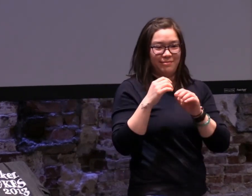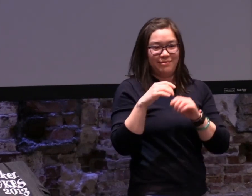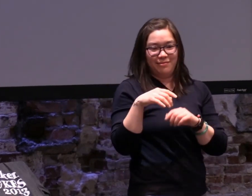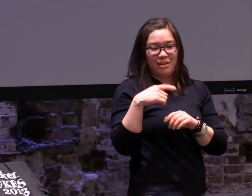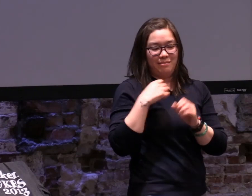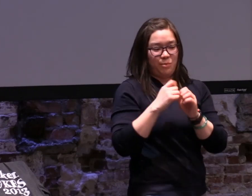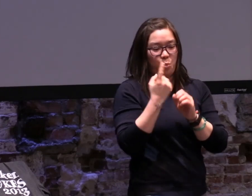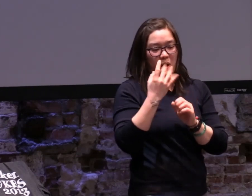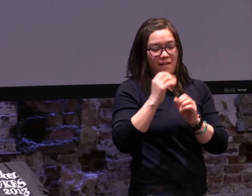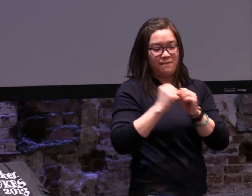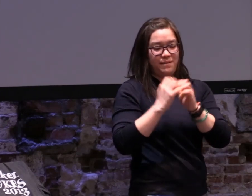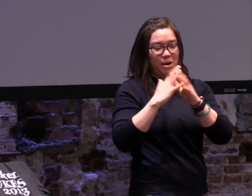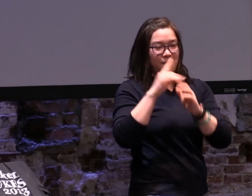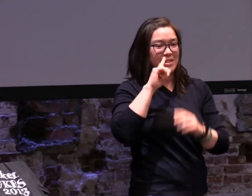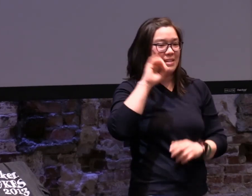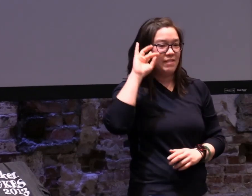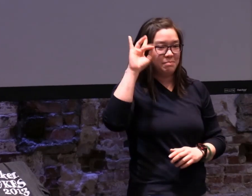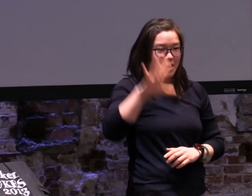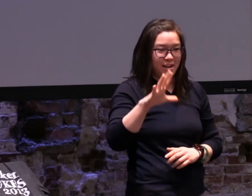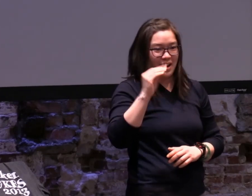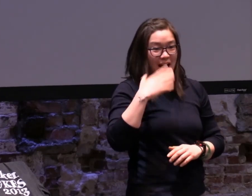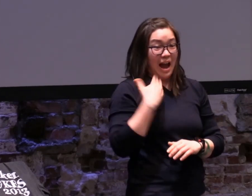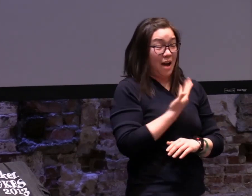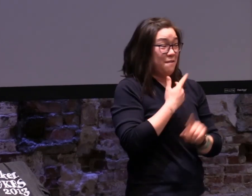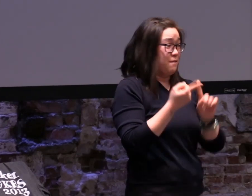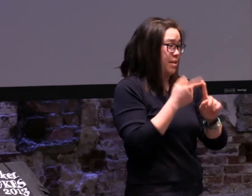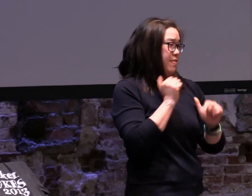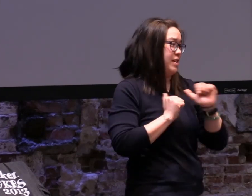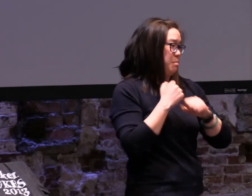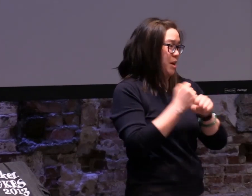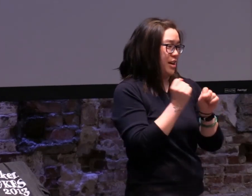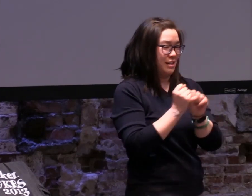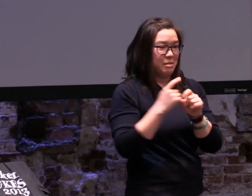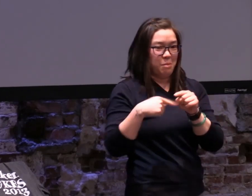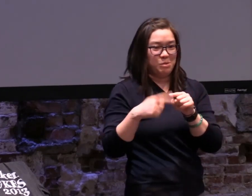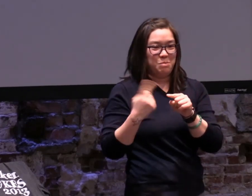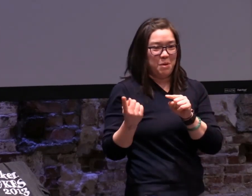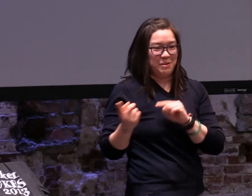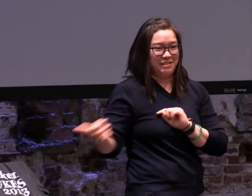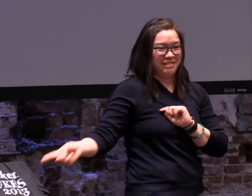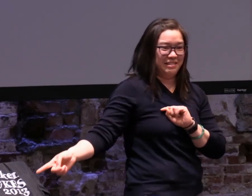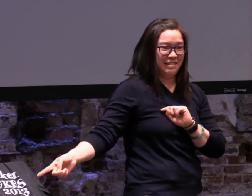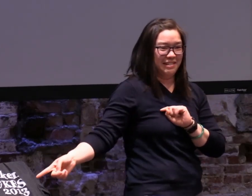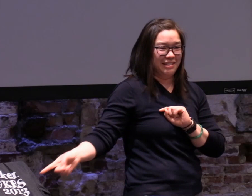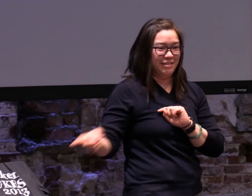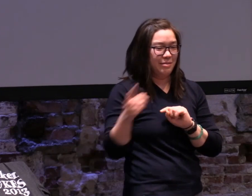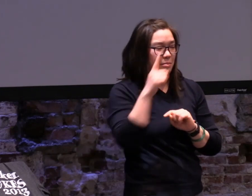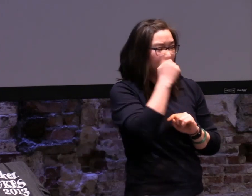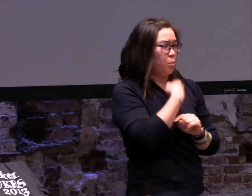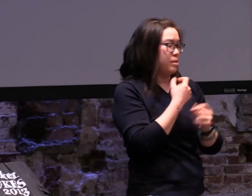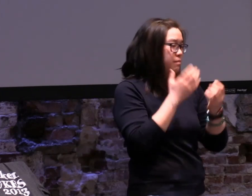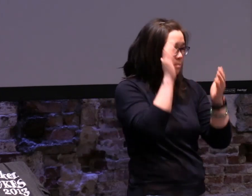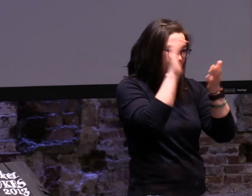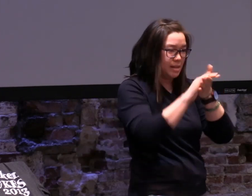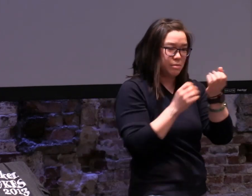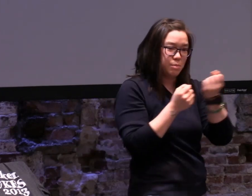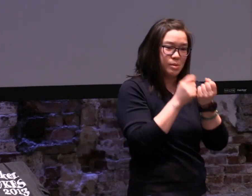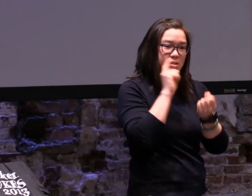Seattle, and I'm one of the founders of Deaf Spotlight Theater, and one of the coordinators of this